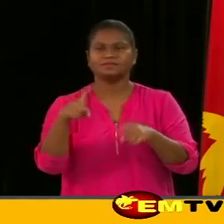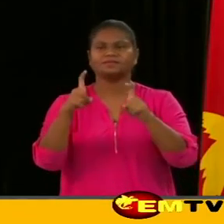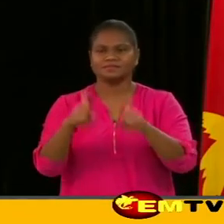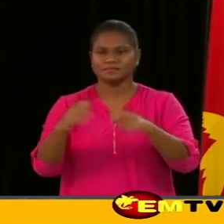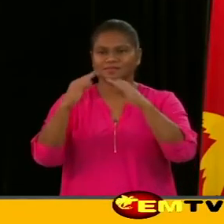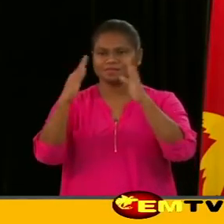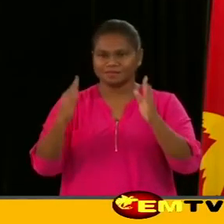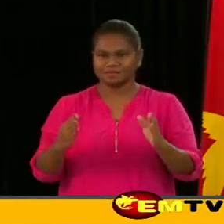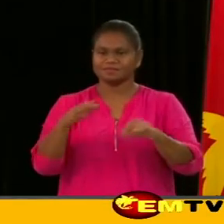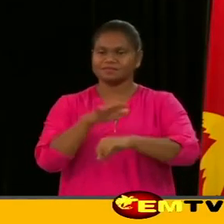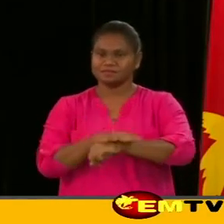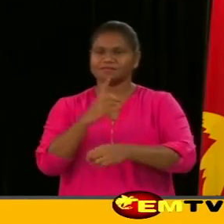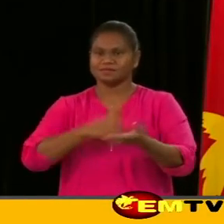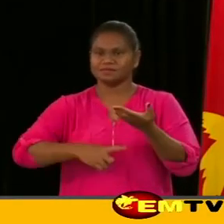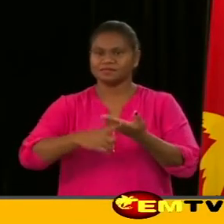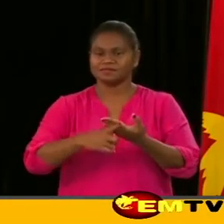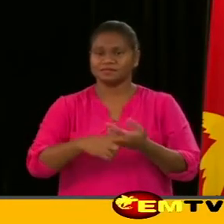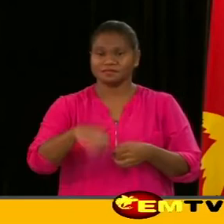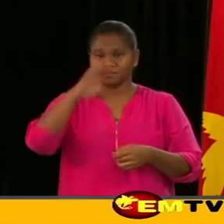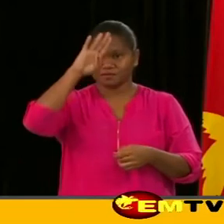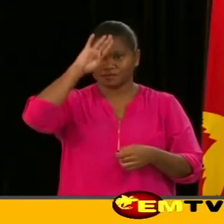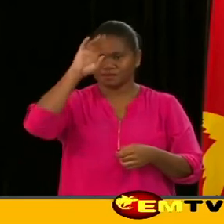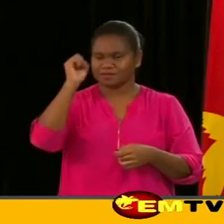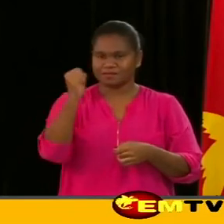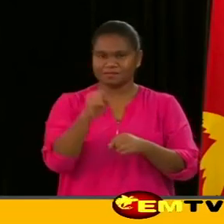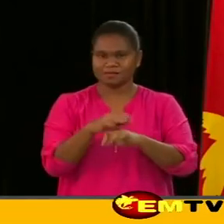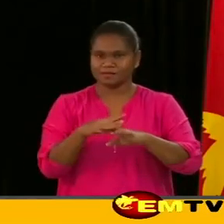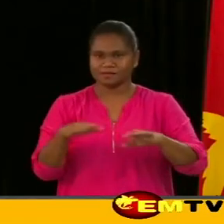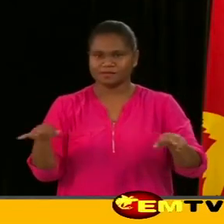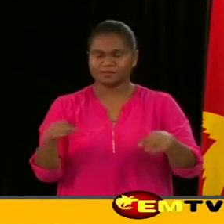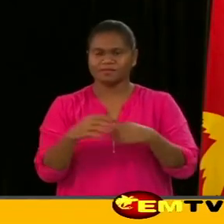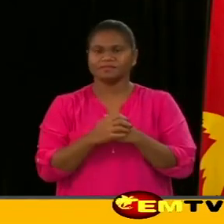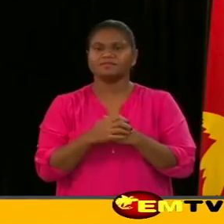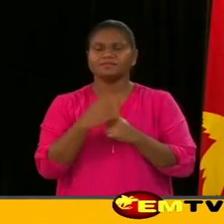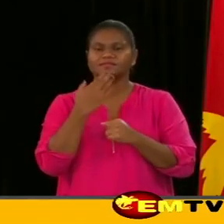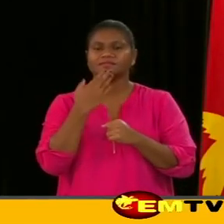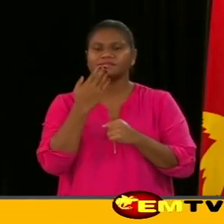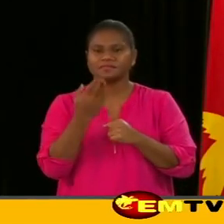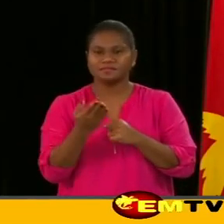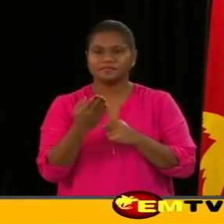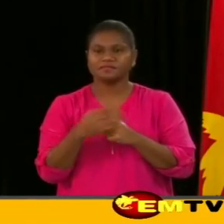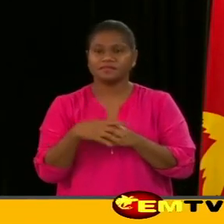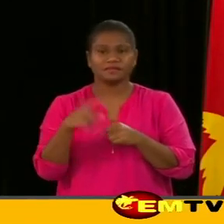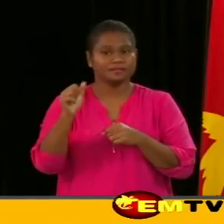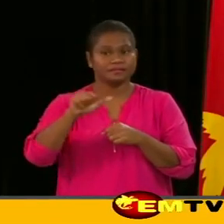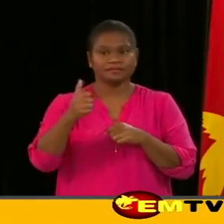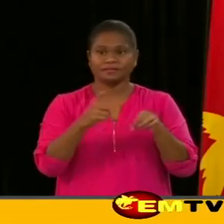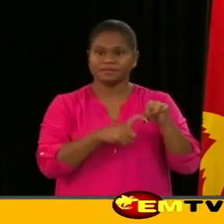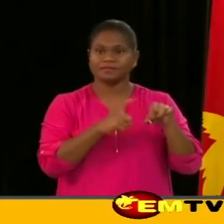pla na bayimi looking most this COVID-19 banana come up the house. Thank you, true. Suppose you got some question,